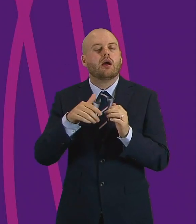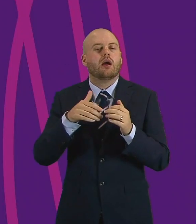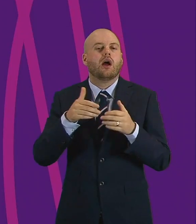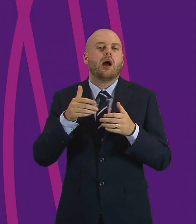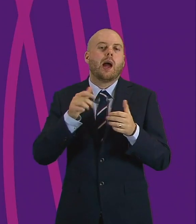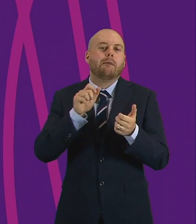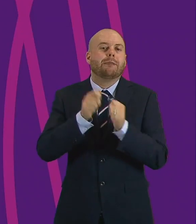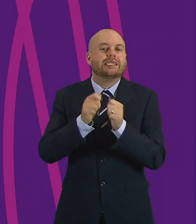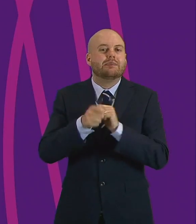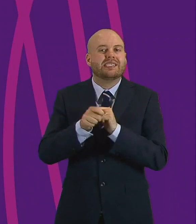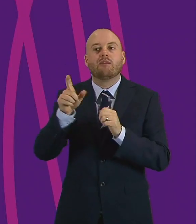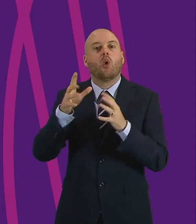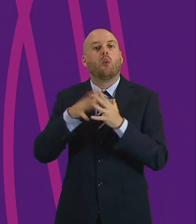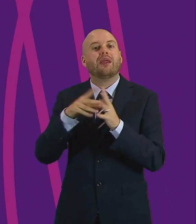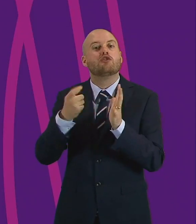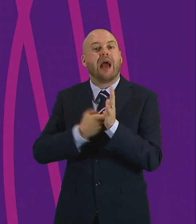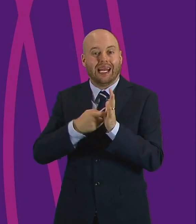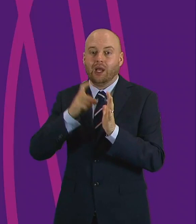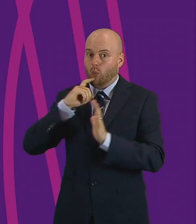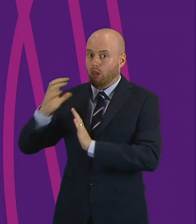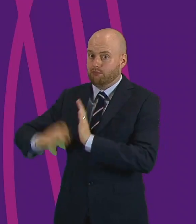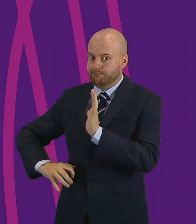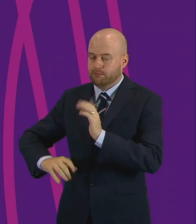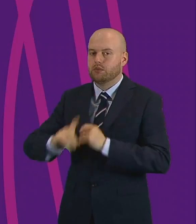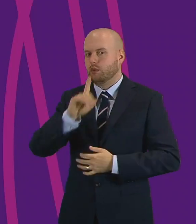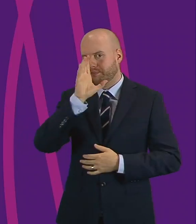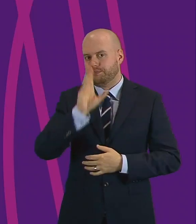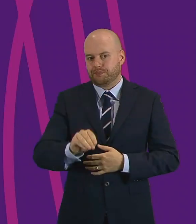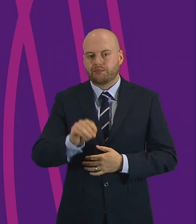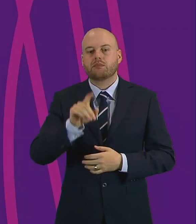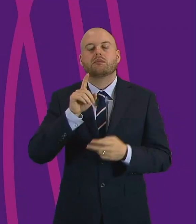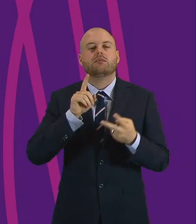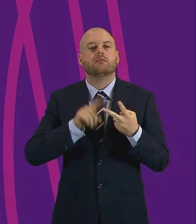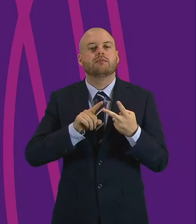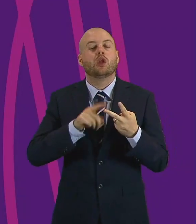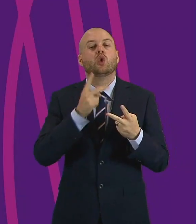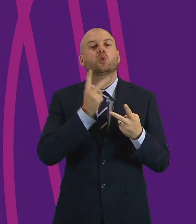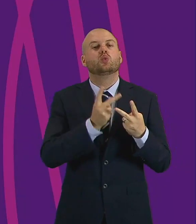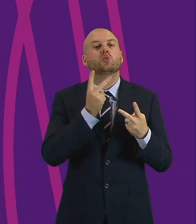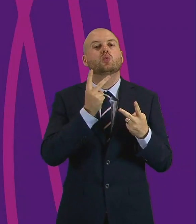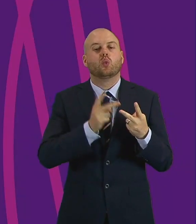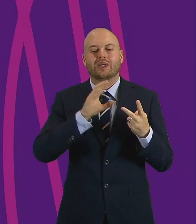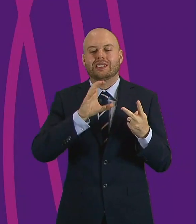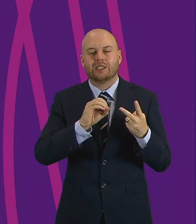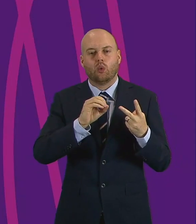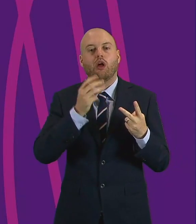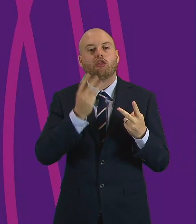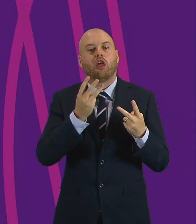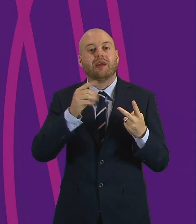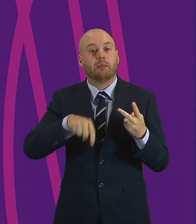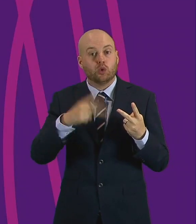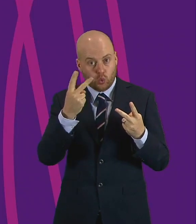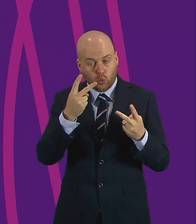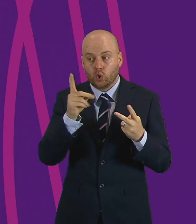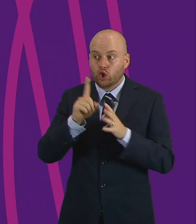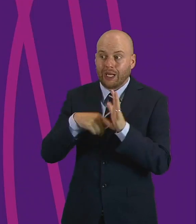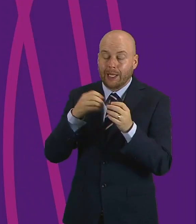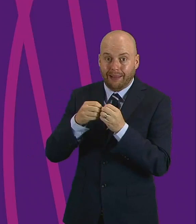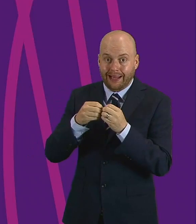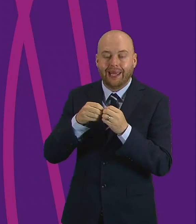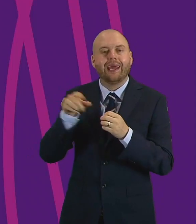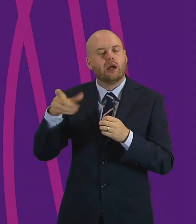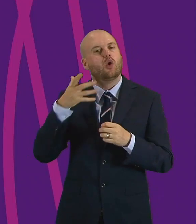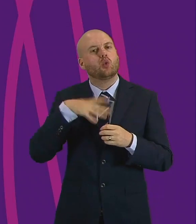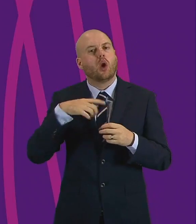Willie Rennie will fall. So the question is that Amendment 22033.2 in the name of Jackie Bailey, which seeks to